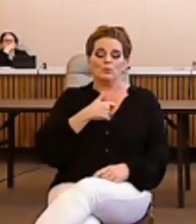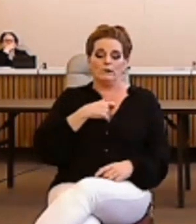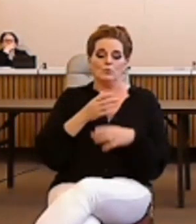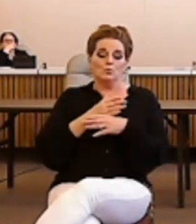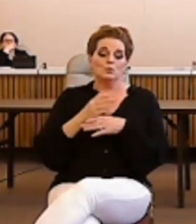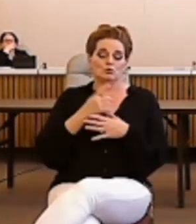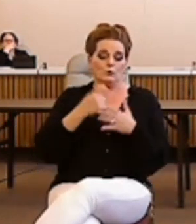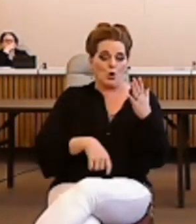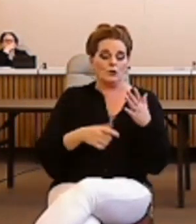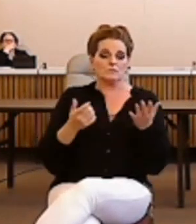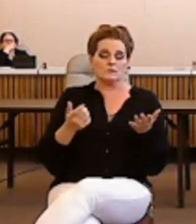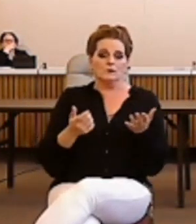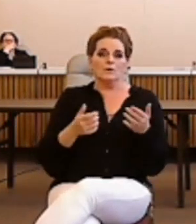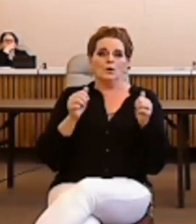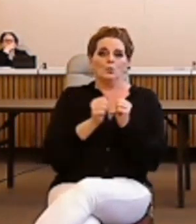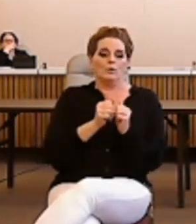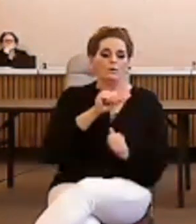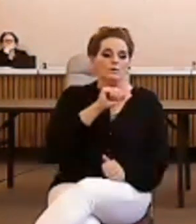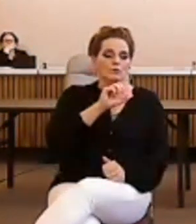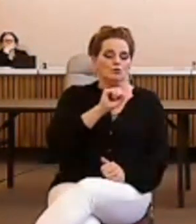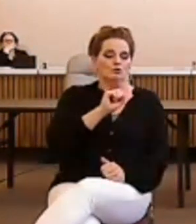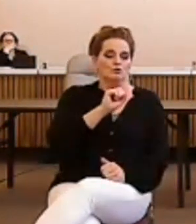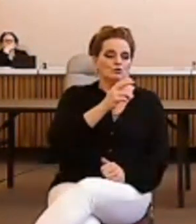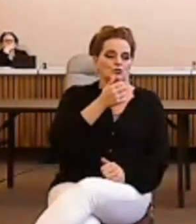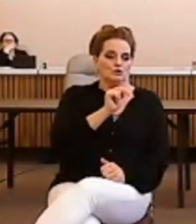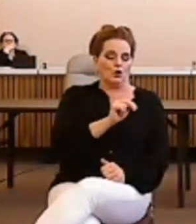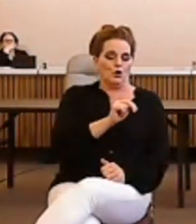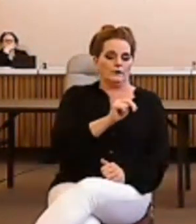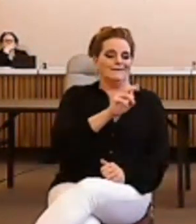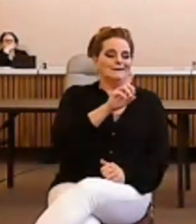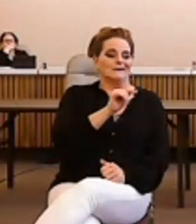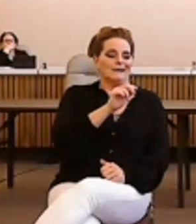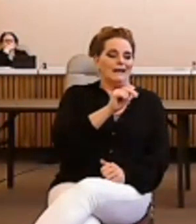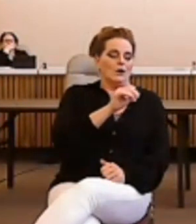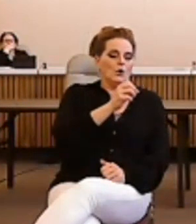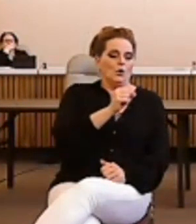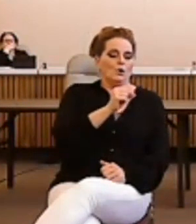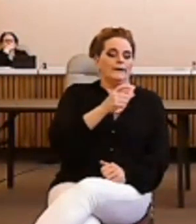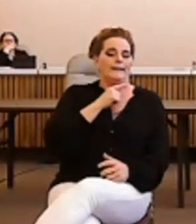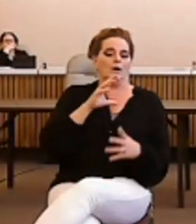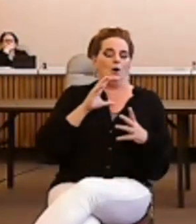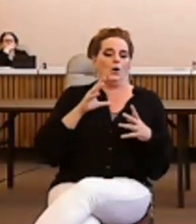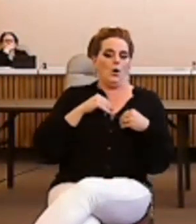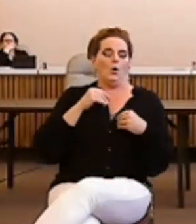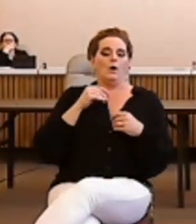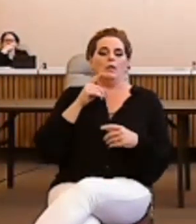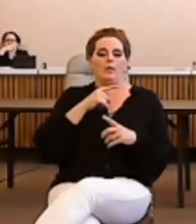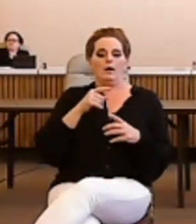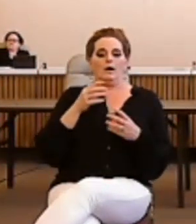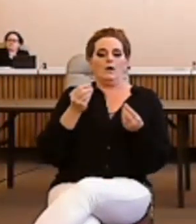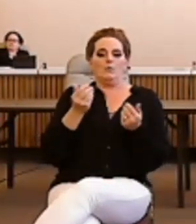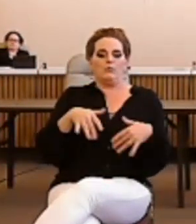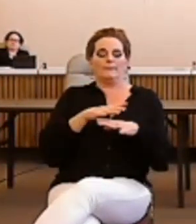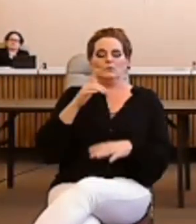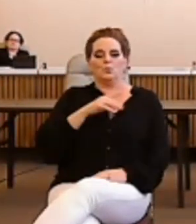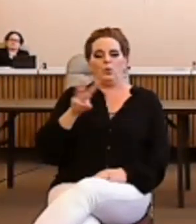that pump station with Sean Donahoe, who owns a property to the west of Middle Road. So he doesn't have any immediate building